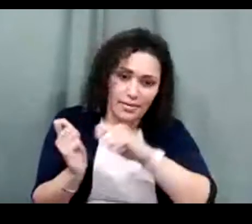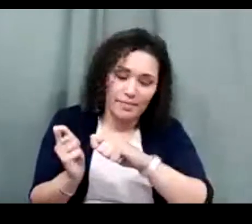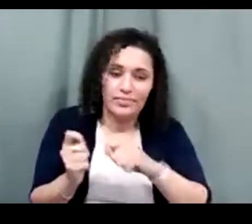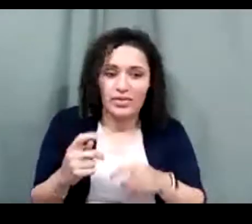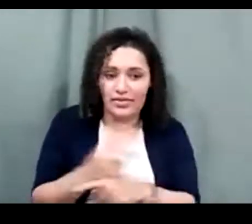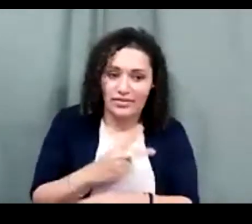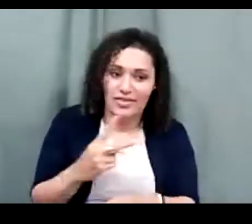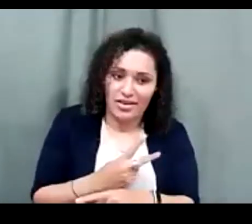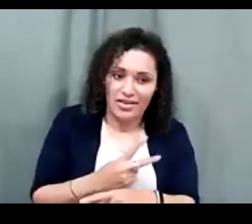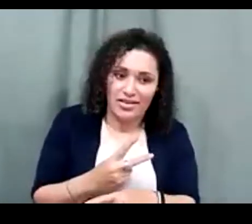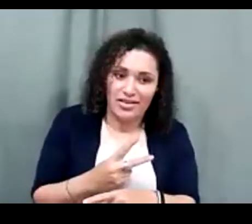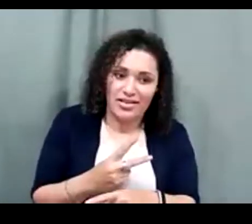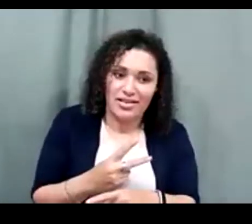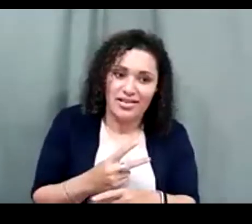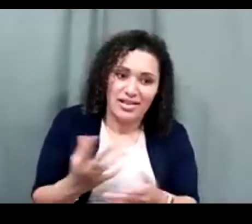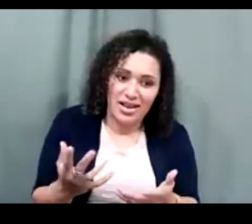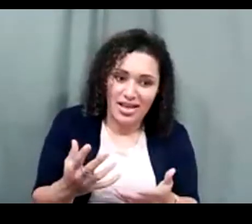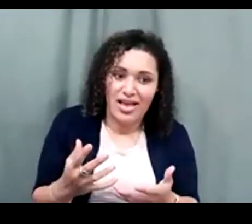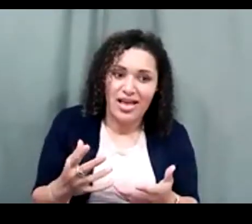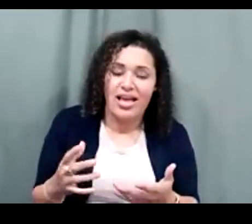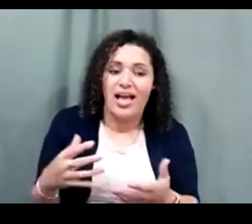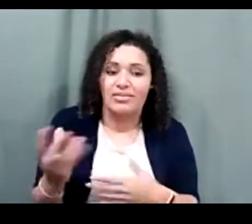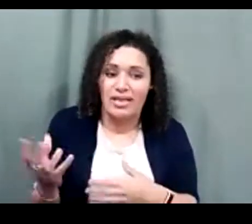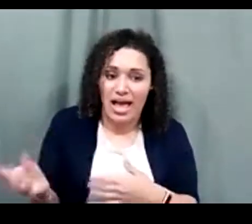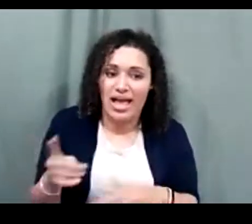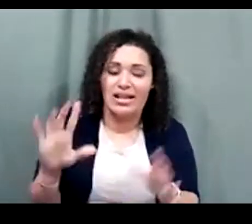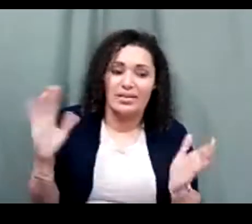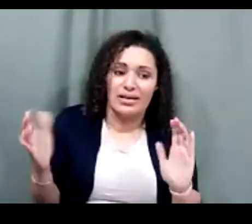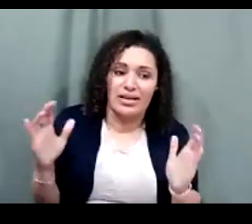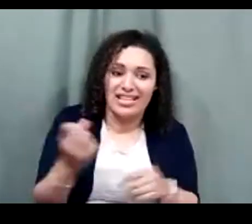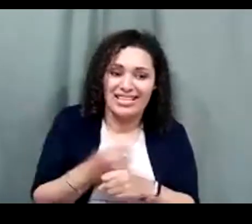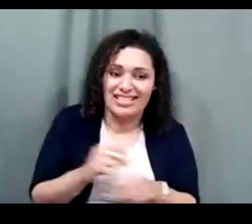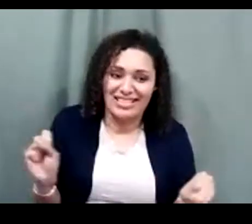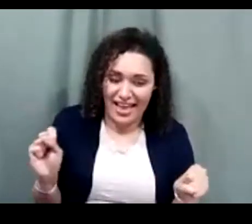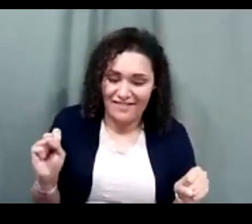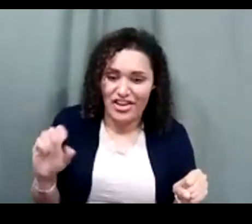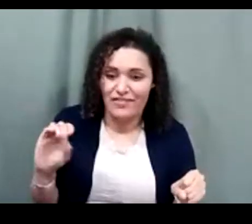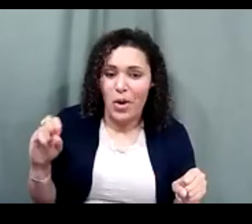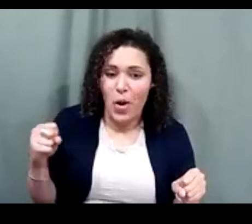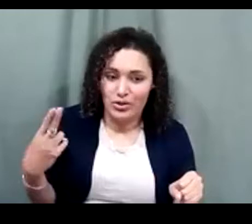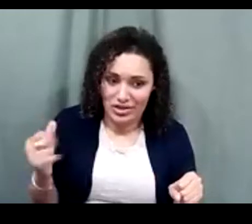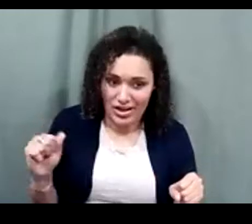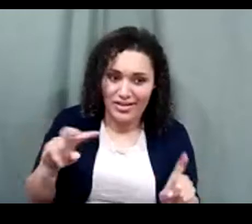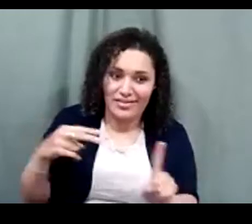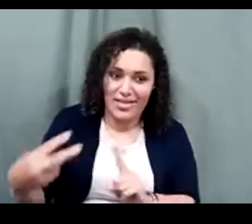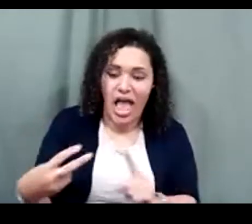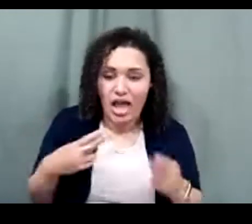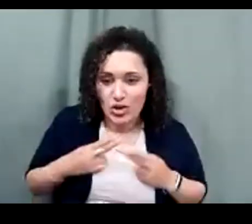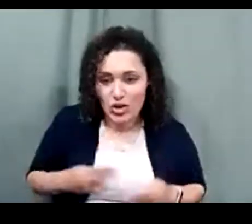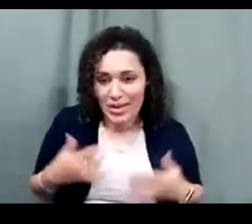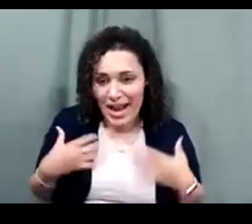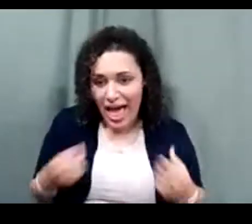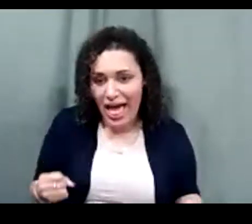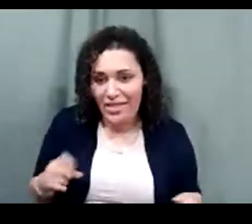it from the outside, which is much safer from a, an OSHA standpoint and human health and whatever.